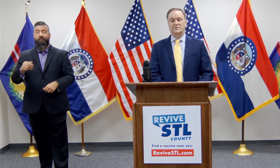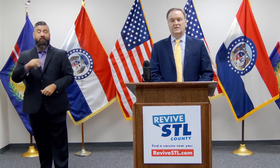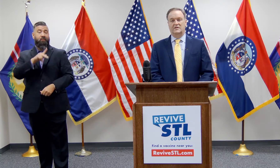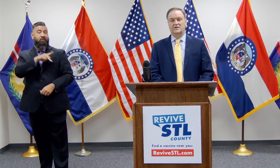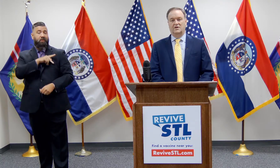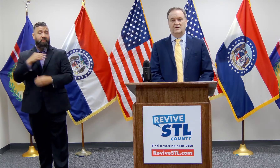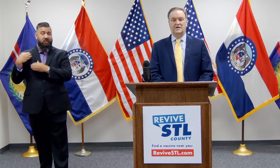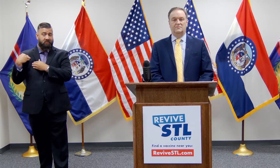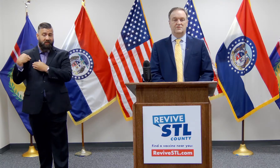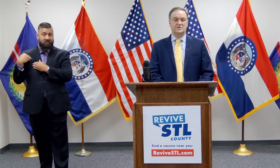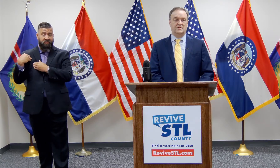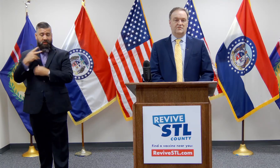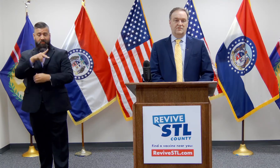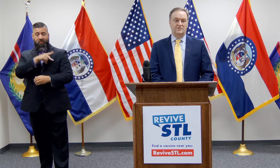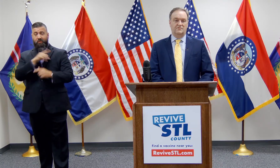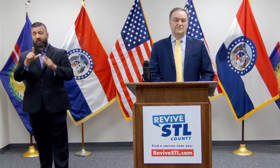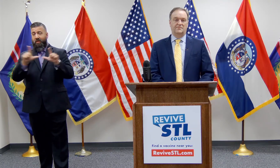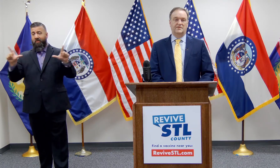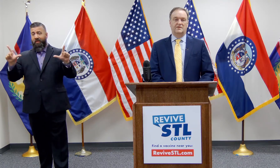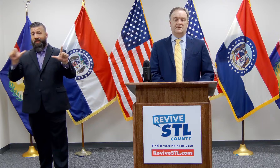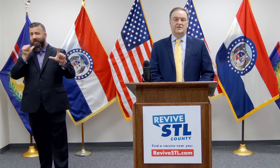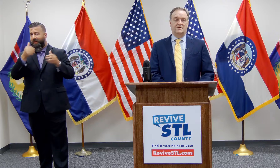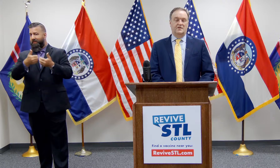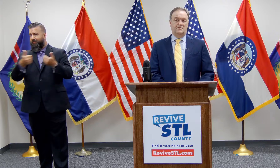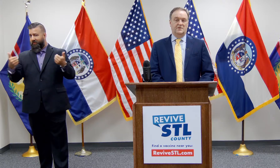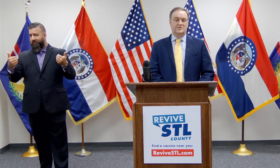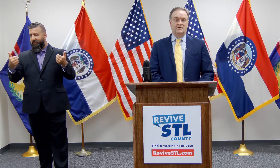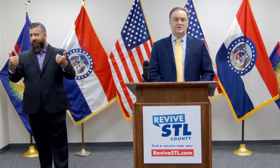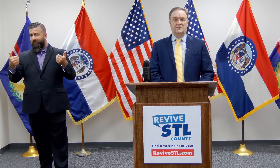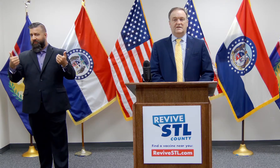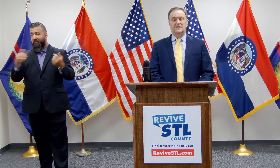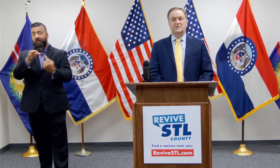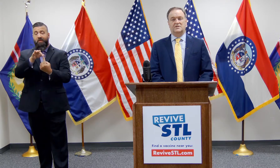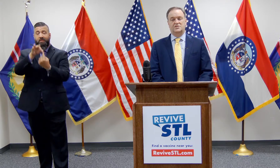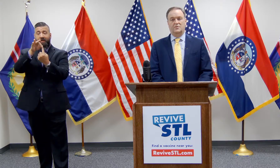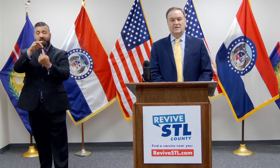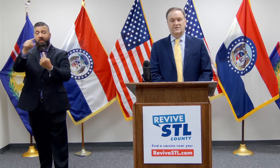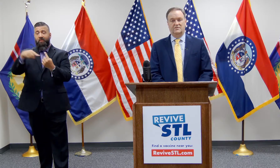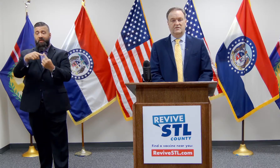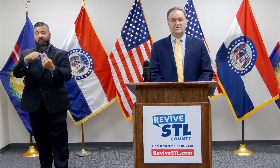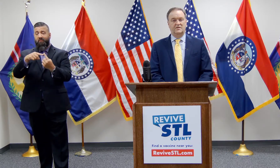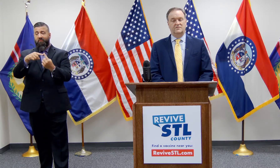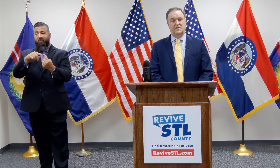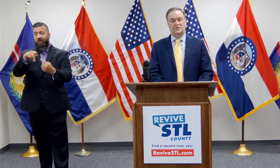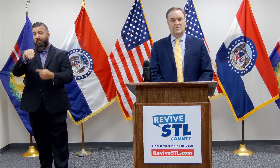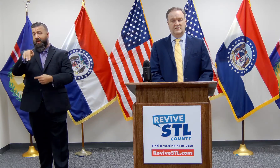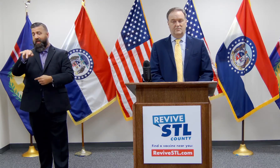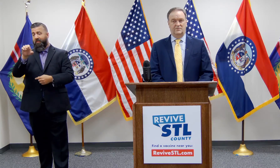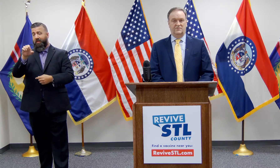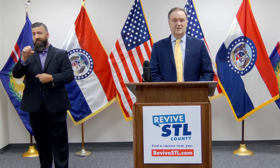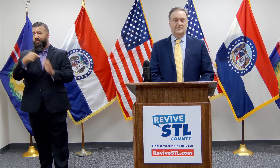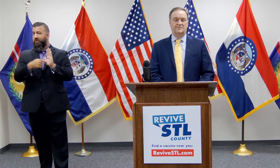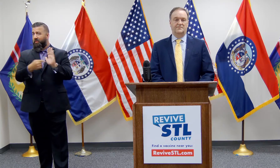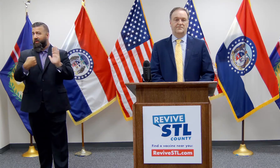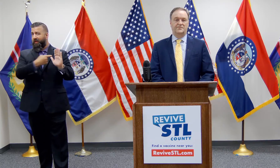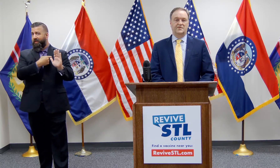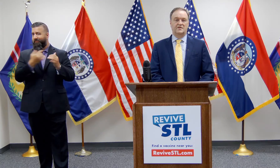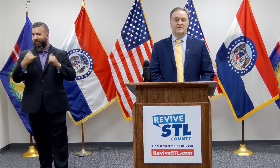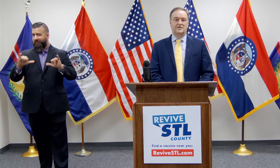personal liberty are not mutually exclusive, especially when a pandemic is showing us that it's not quite done with us